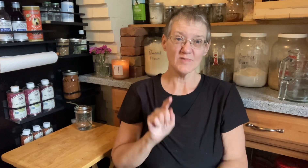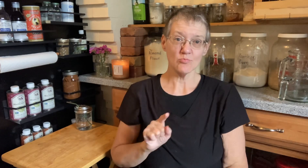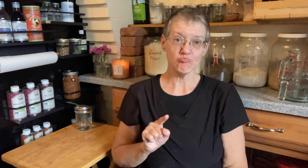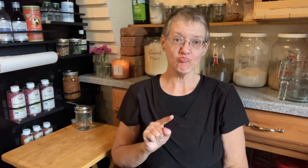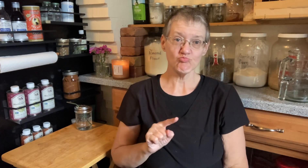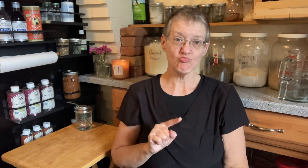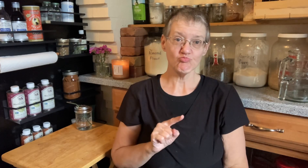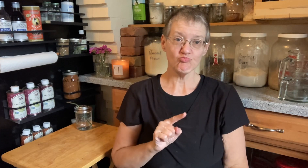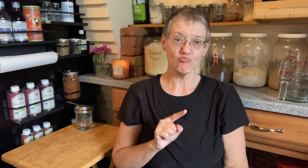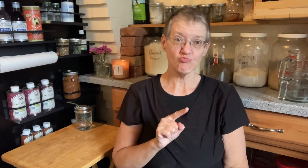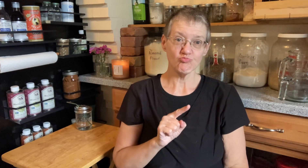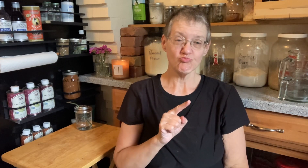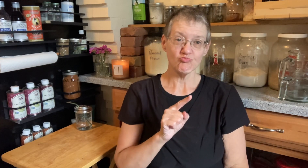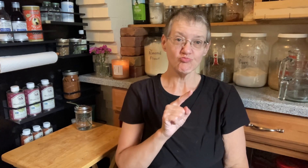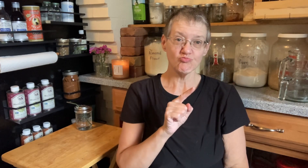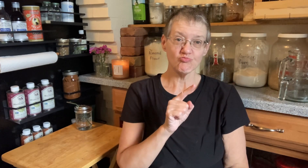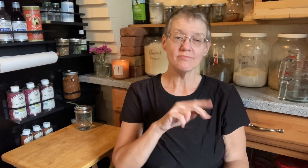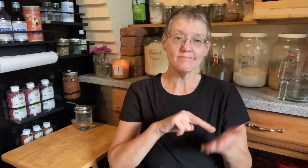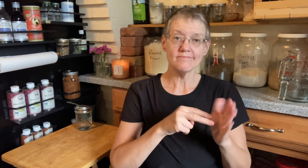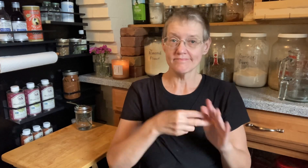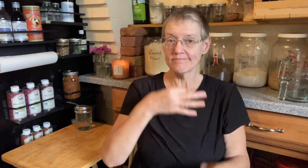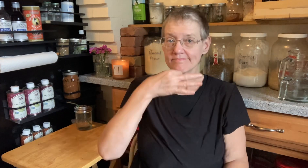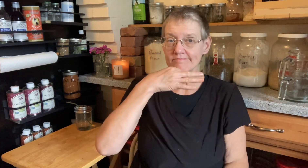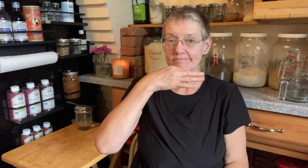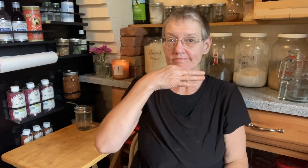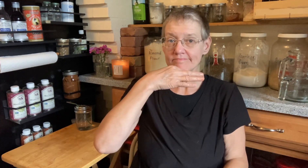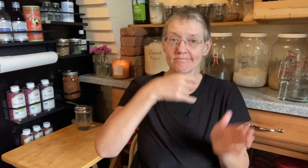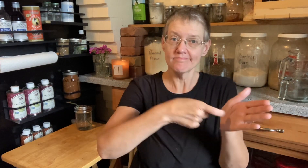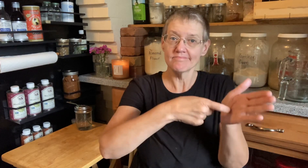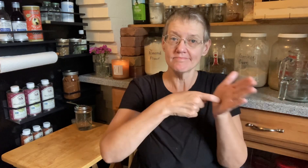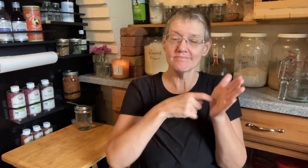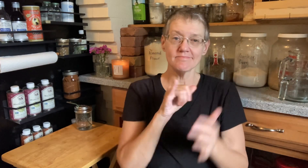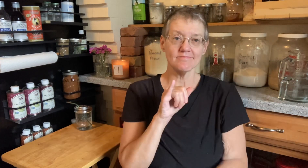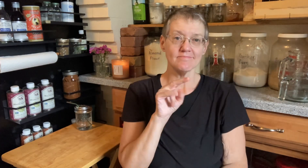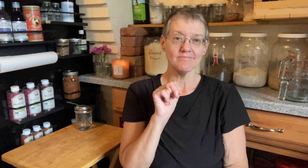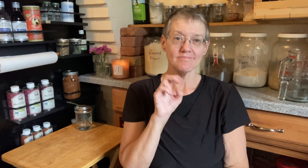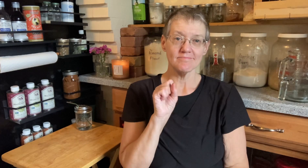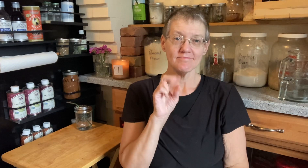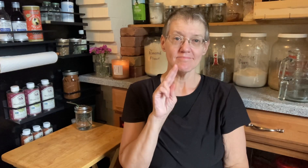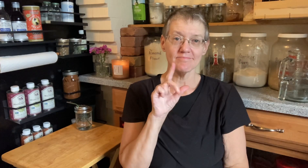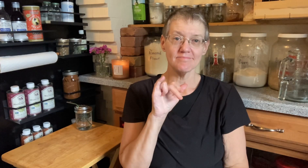A1C was climbing. Soon he was going to have to be put on insulin.